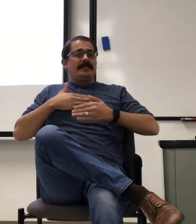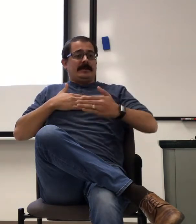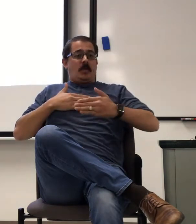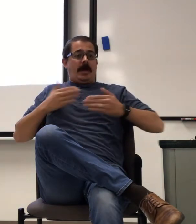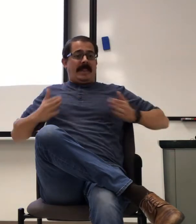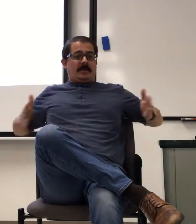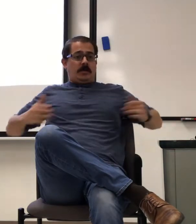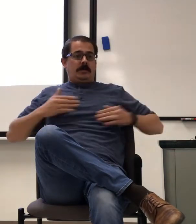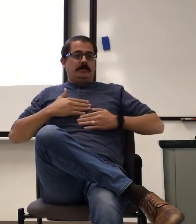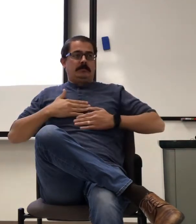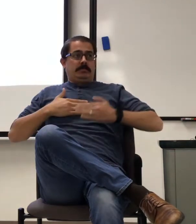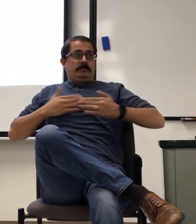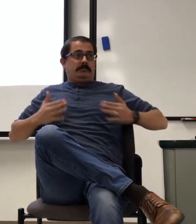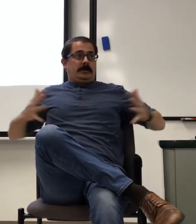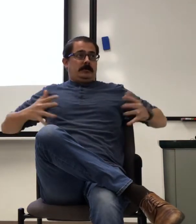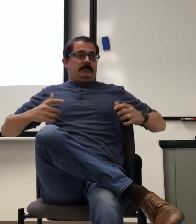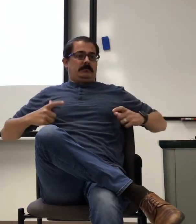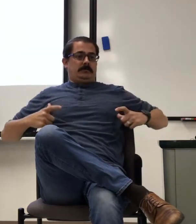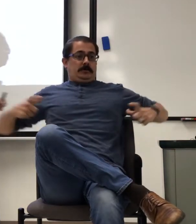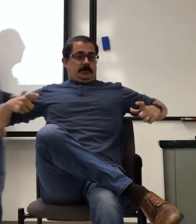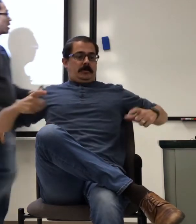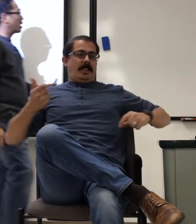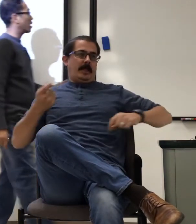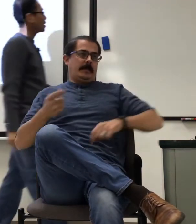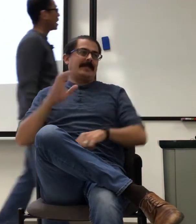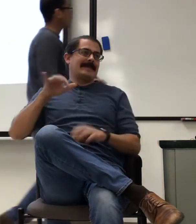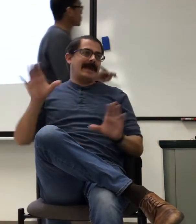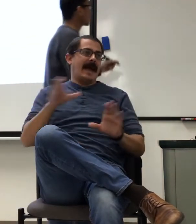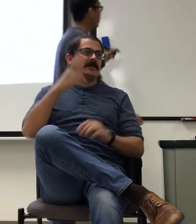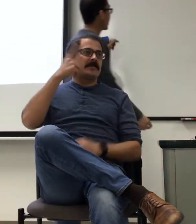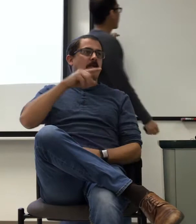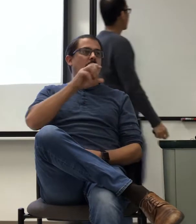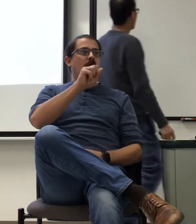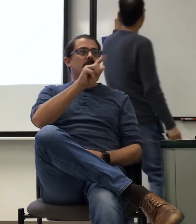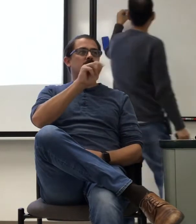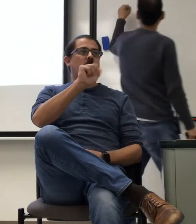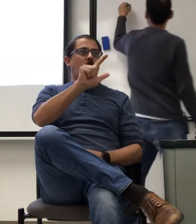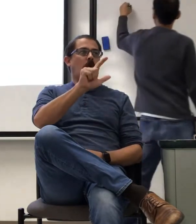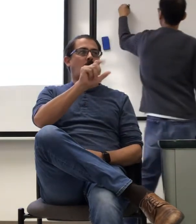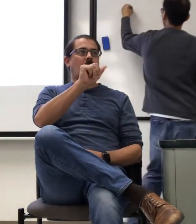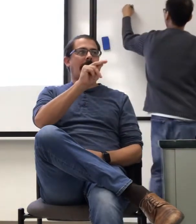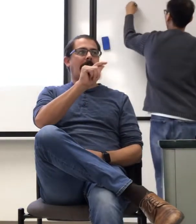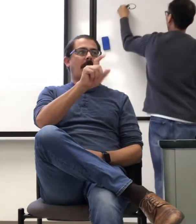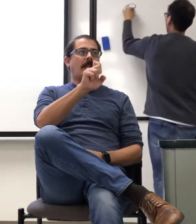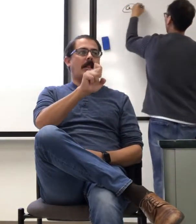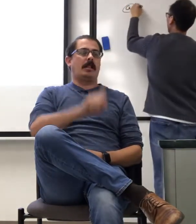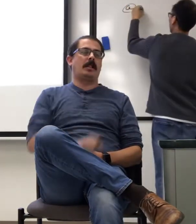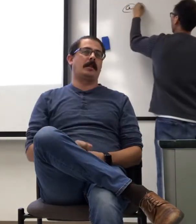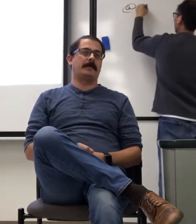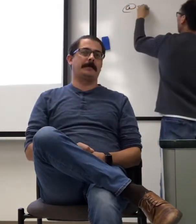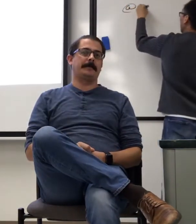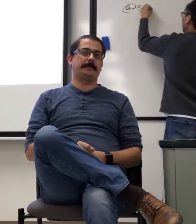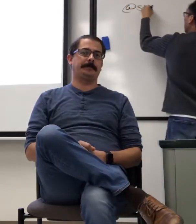front to back. So that's the action of at the sternal angle.